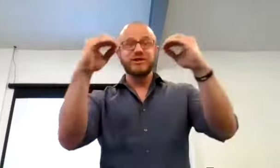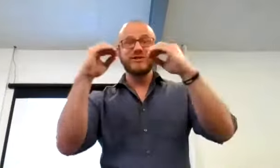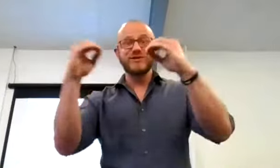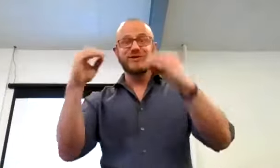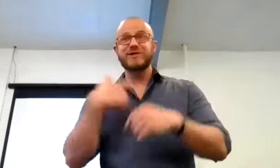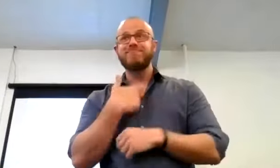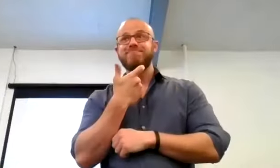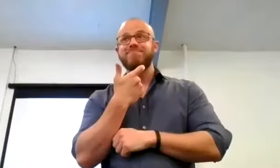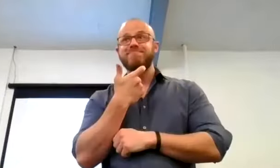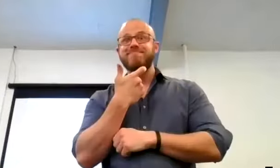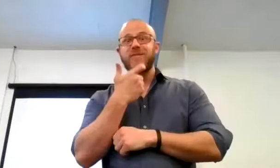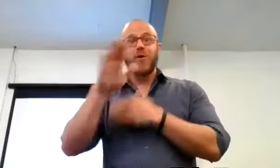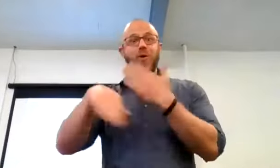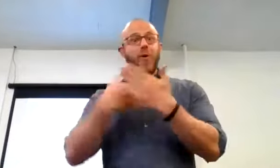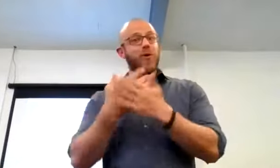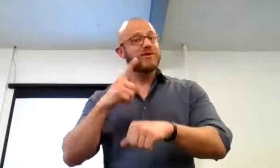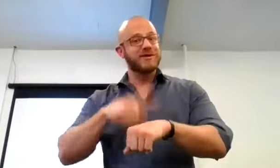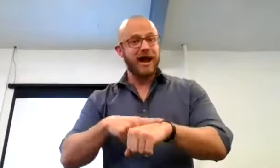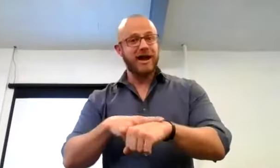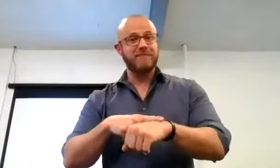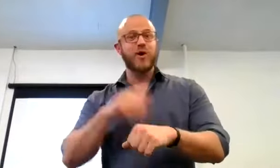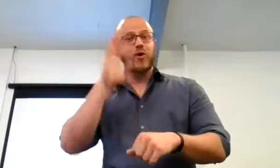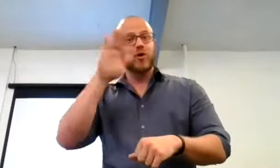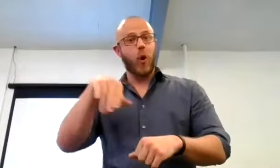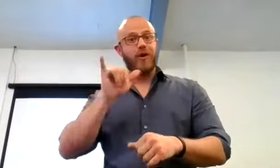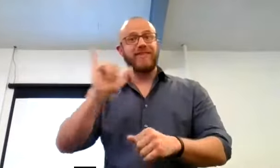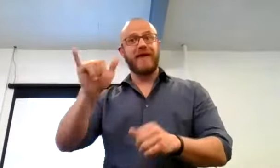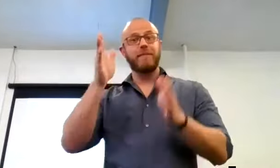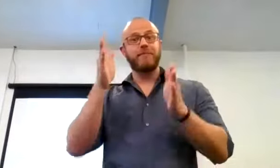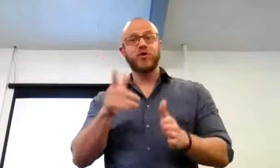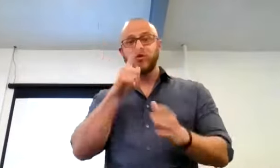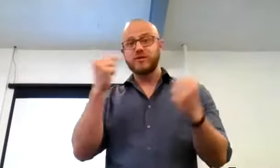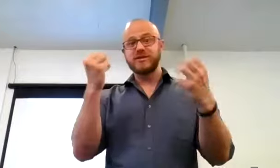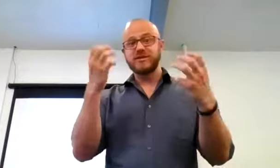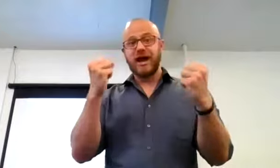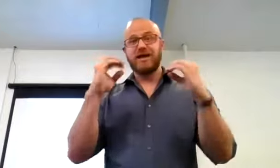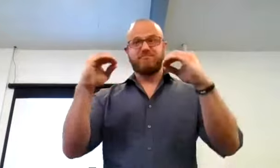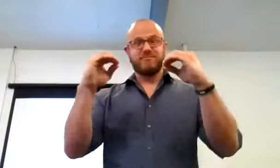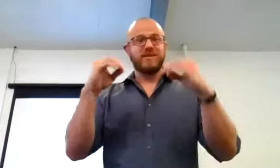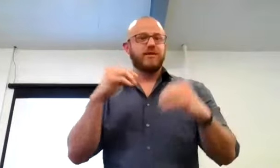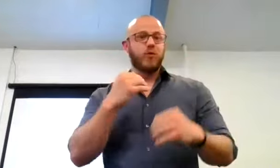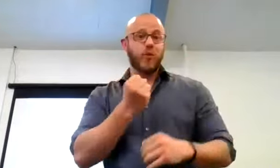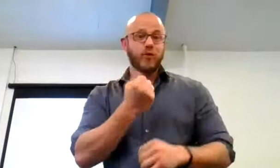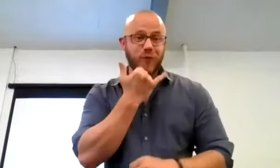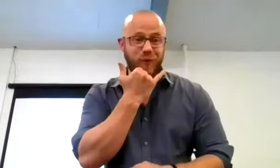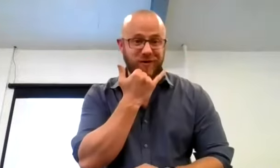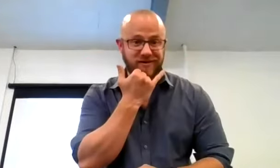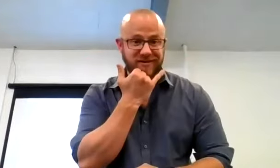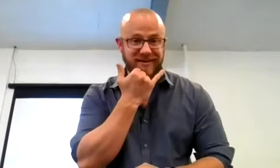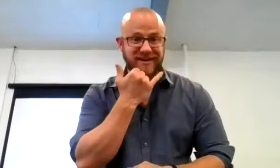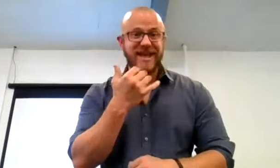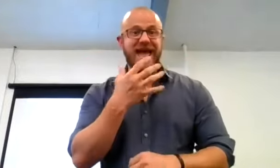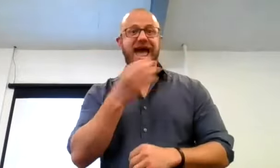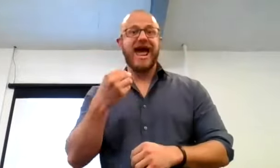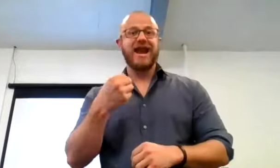and just teach. I feel like I'm on sign because I just was there. And it happens all the time, with that one person who they teach, but guess what?